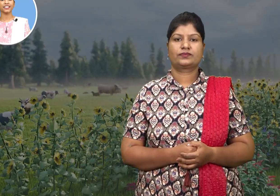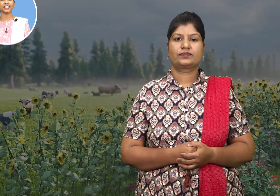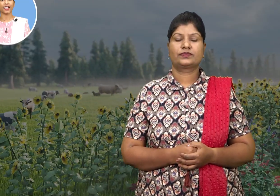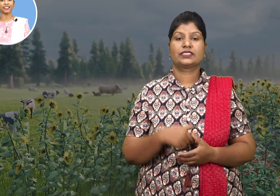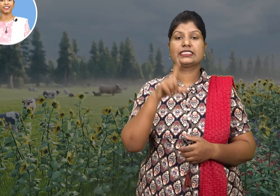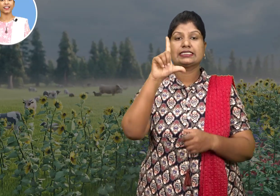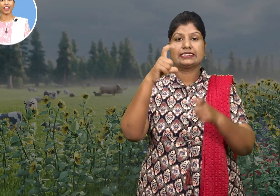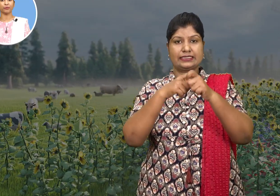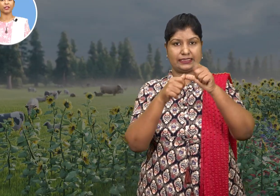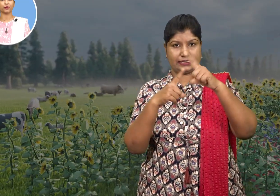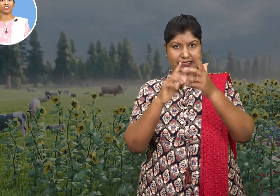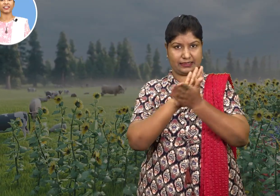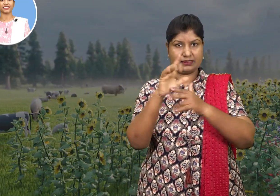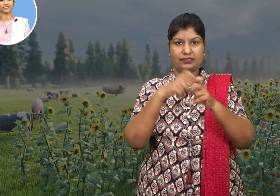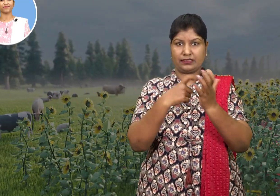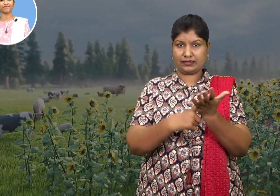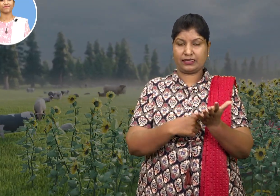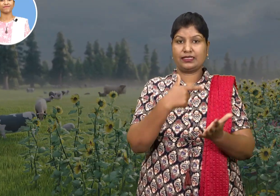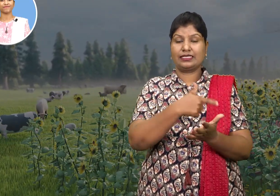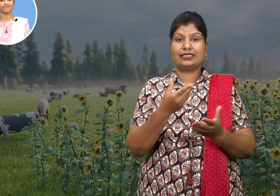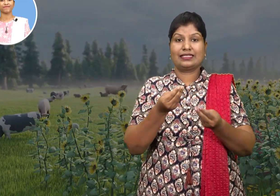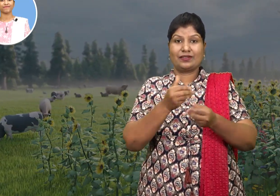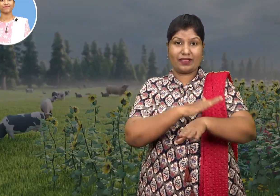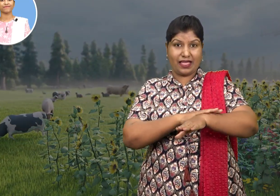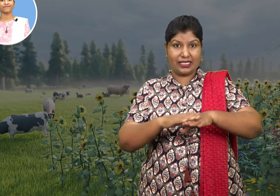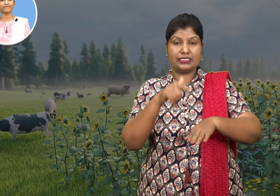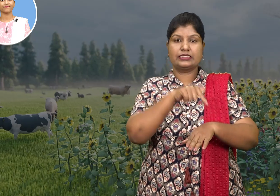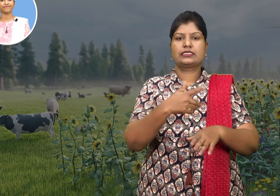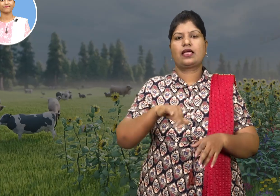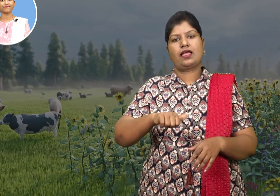Leather is another animal product.